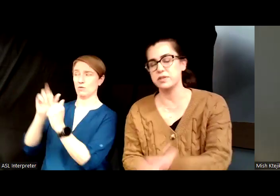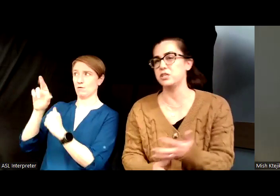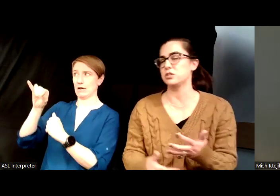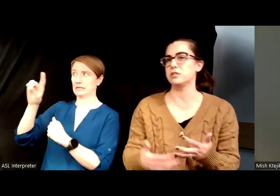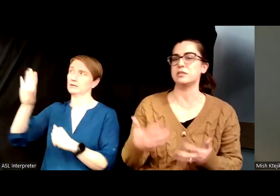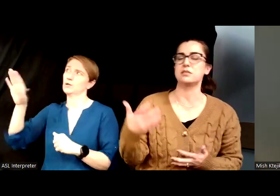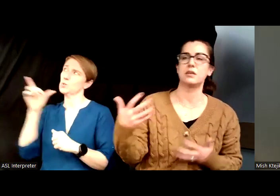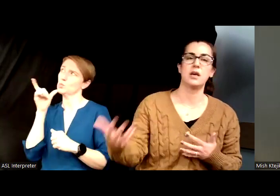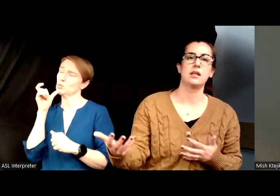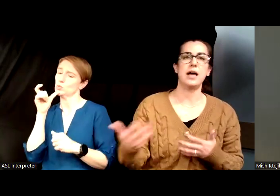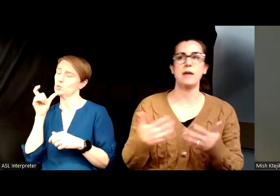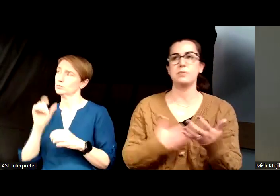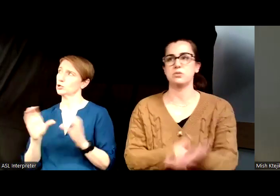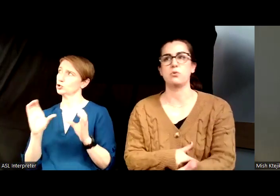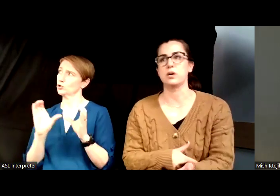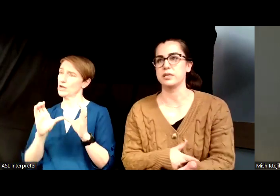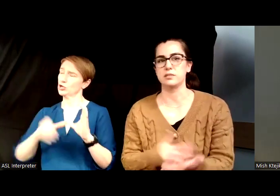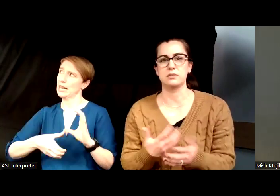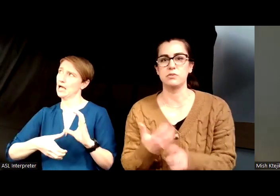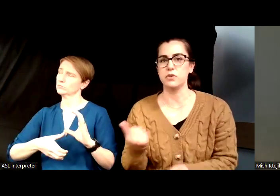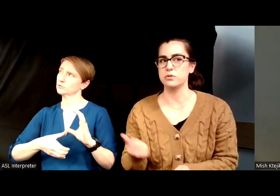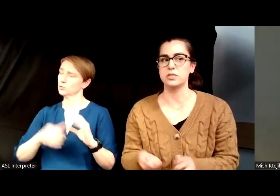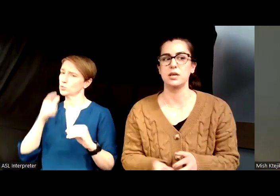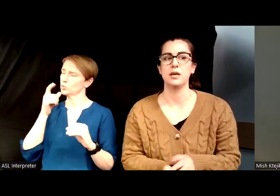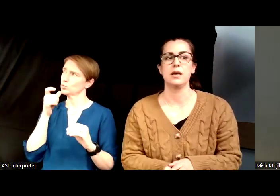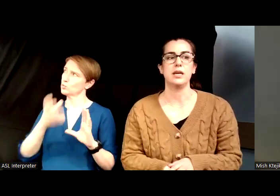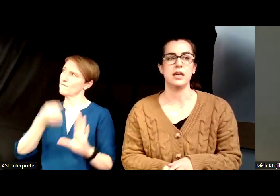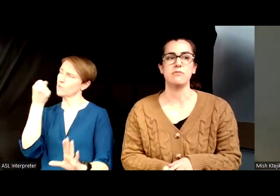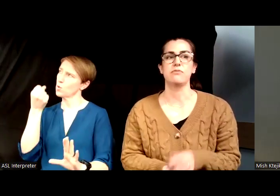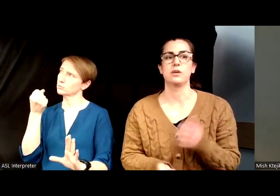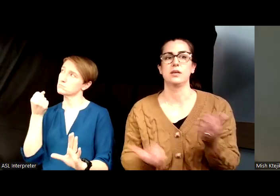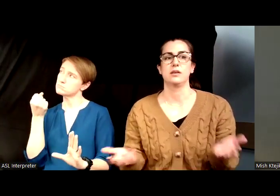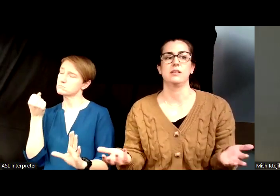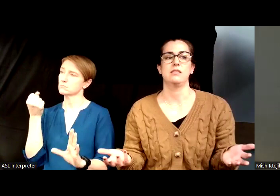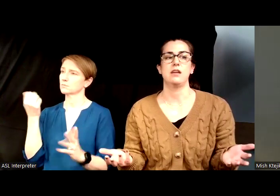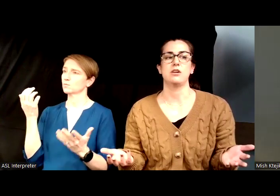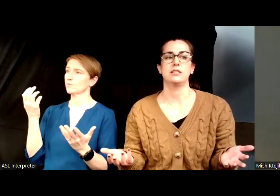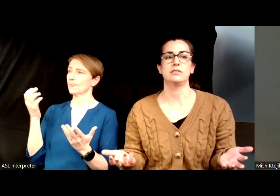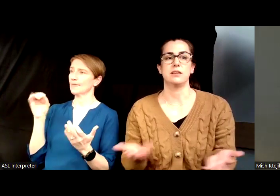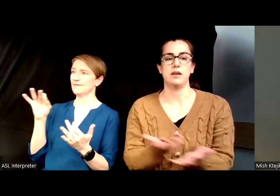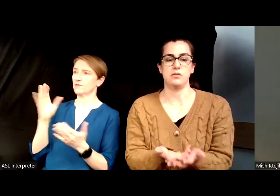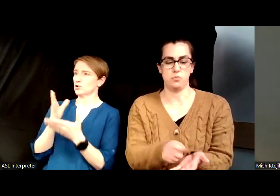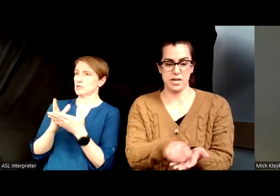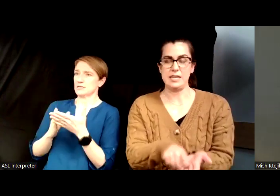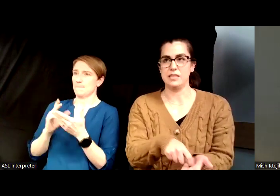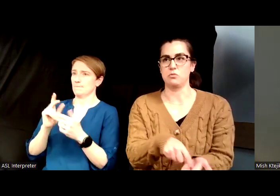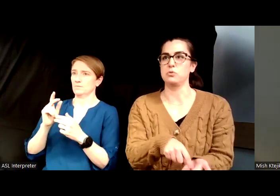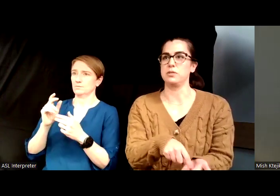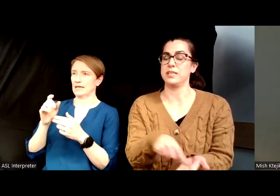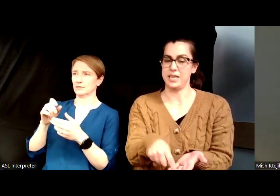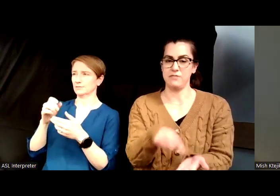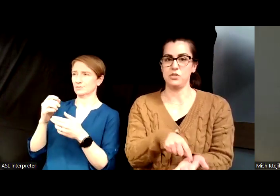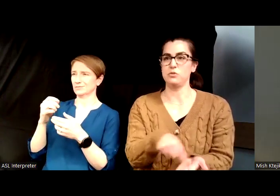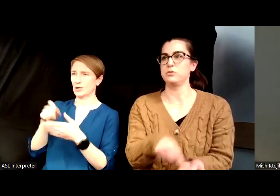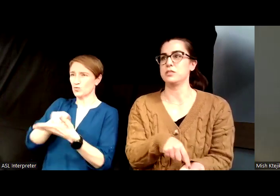whose certification gets lapsed or gets revoked. If there is written in the